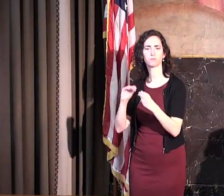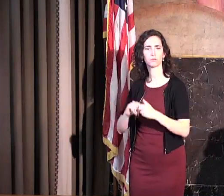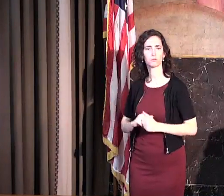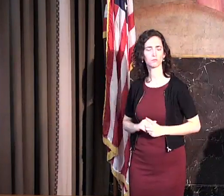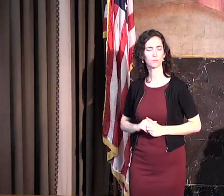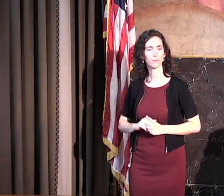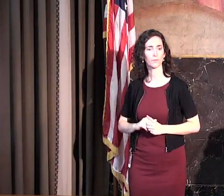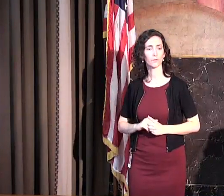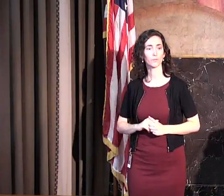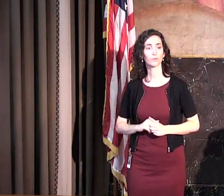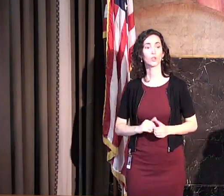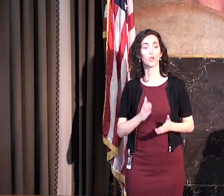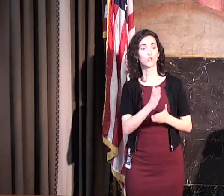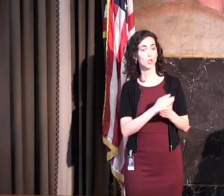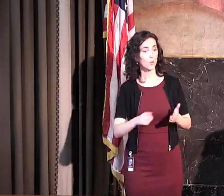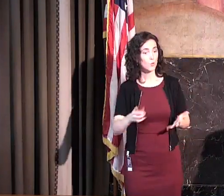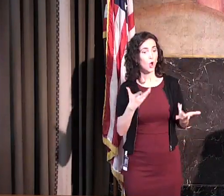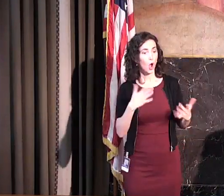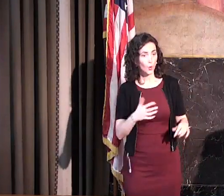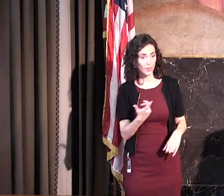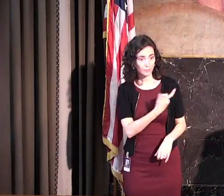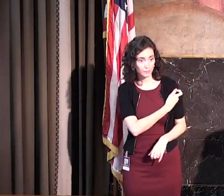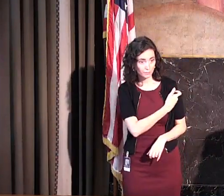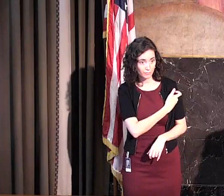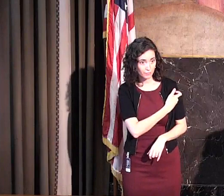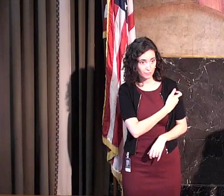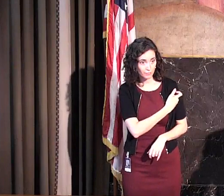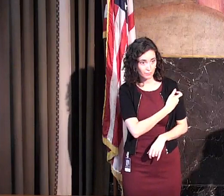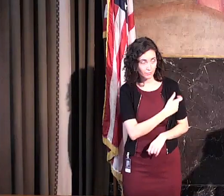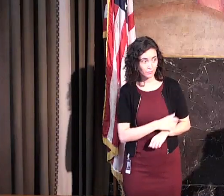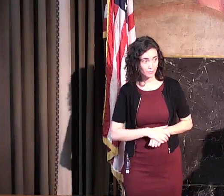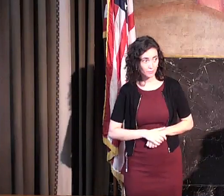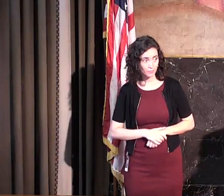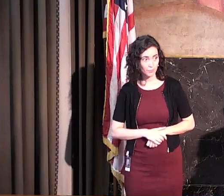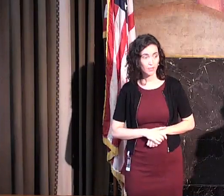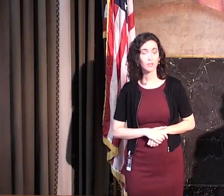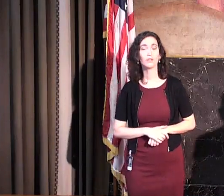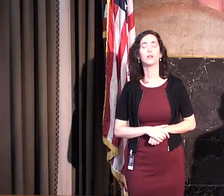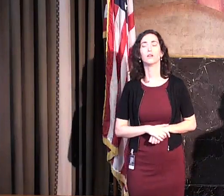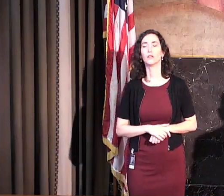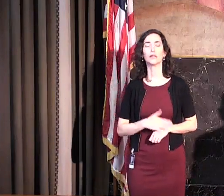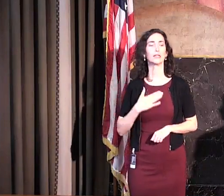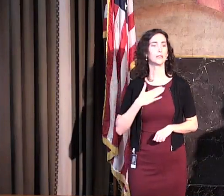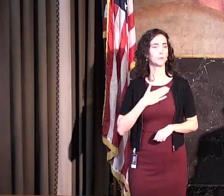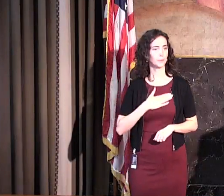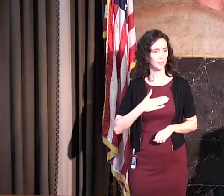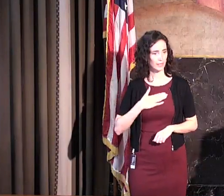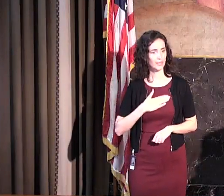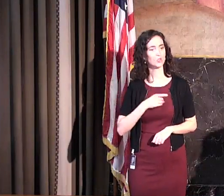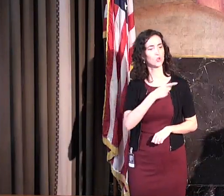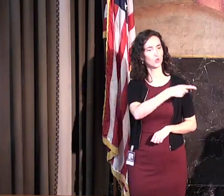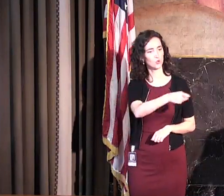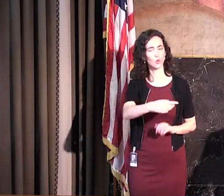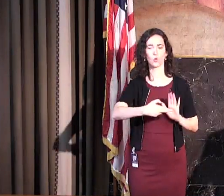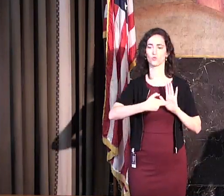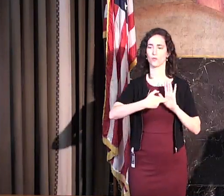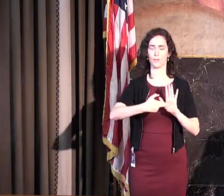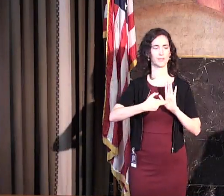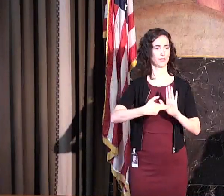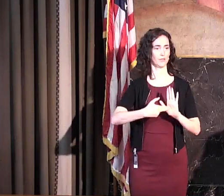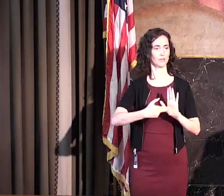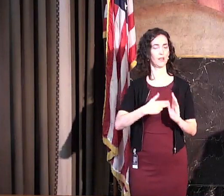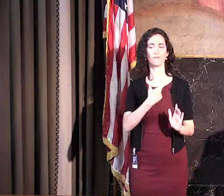And for those of you who have been vaccinated, I'm going to ask you to be an ambassador for the vaccination